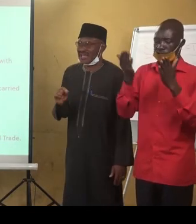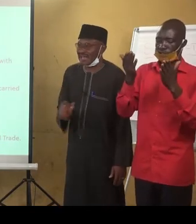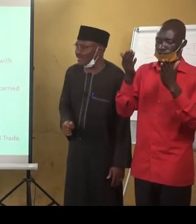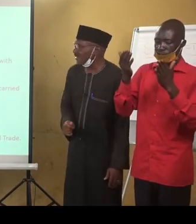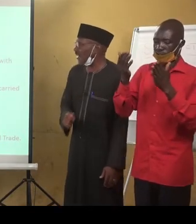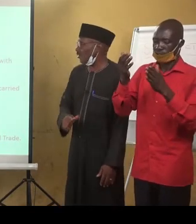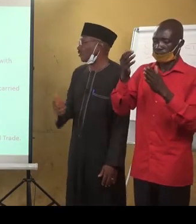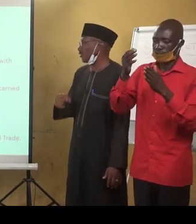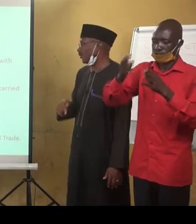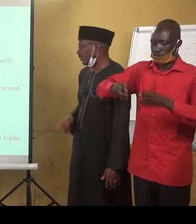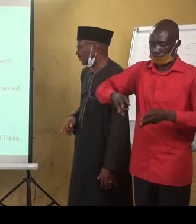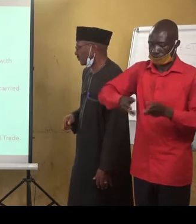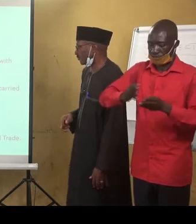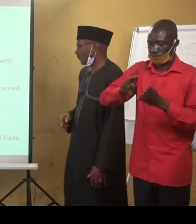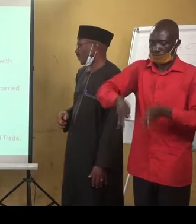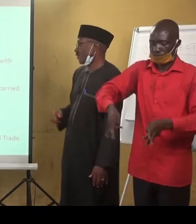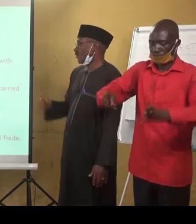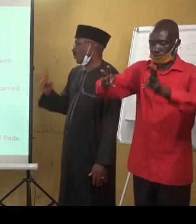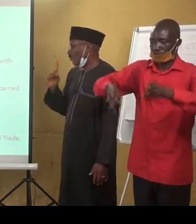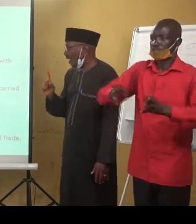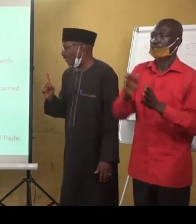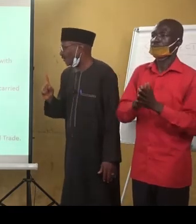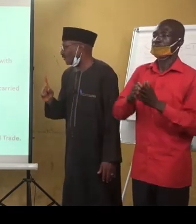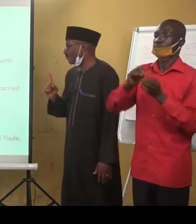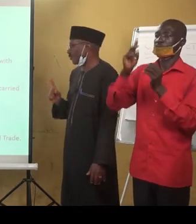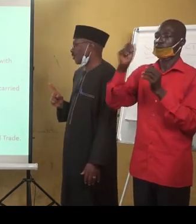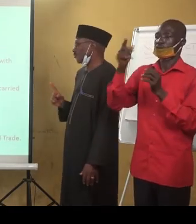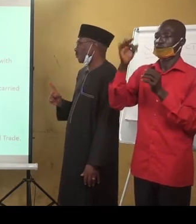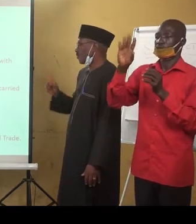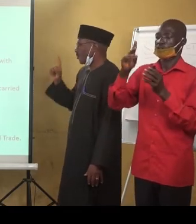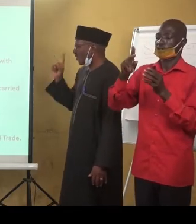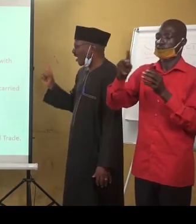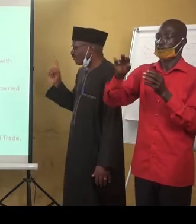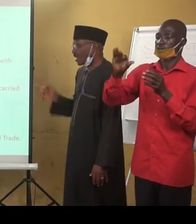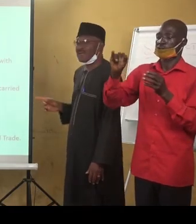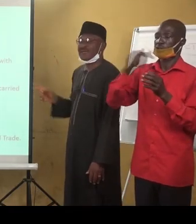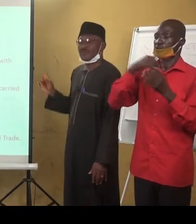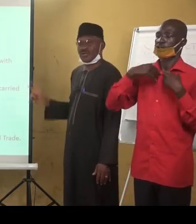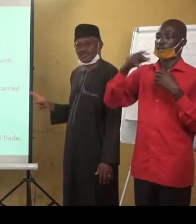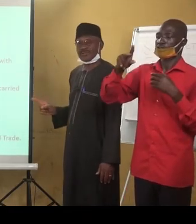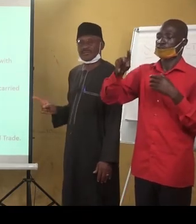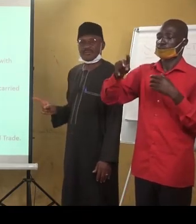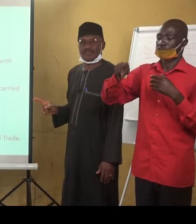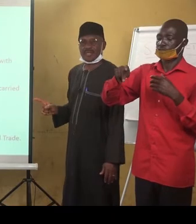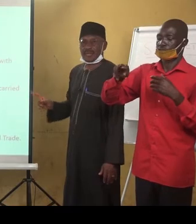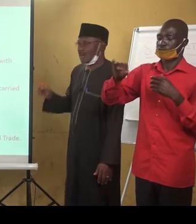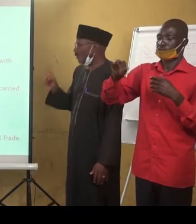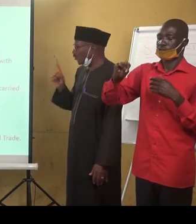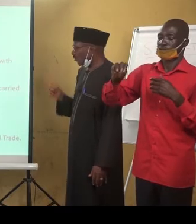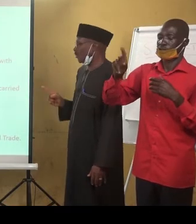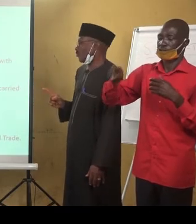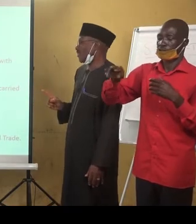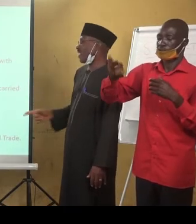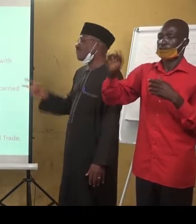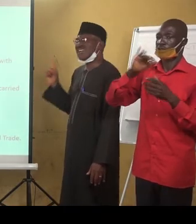That are carried along the routes. 1 of the products, we have primary products.